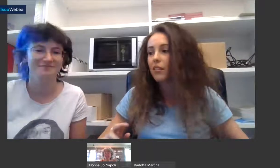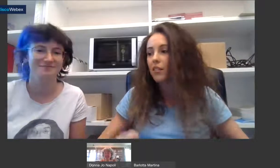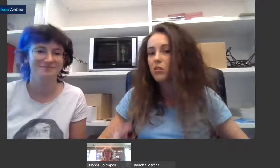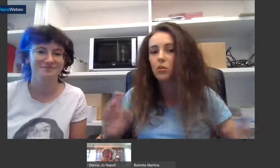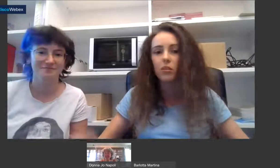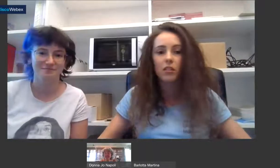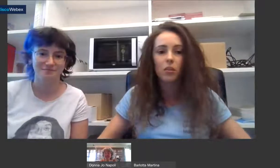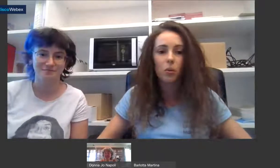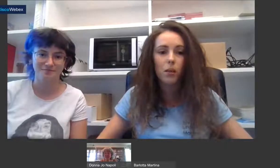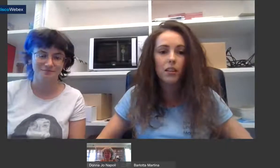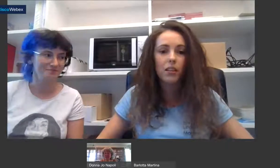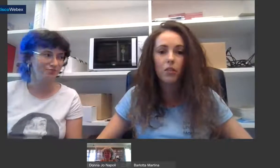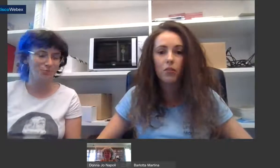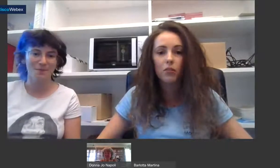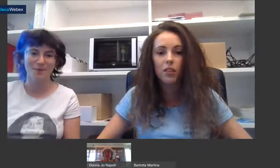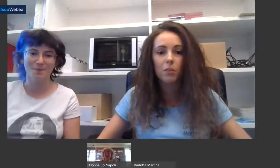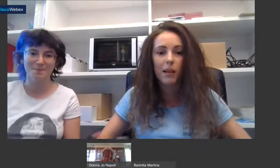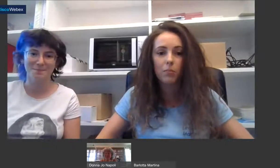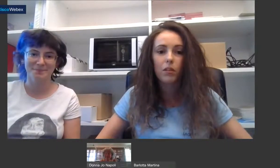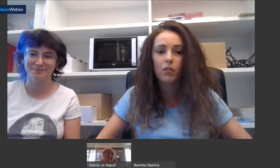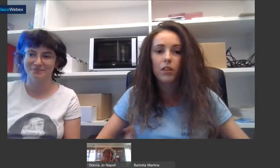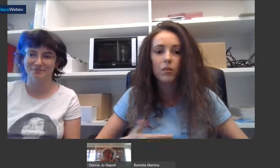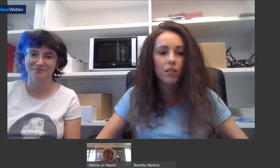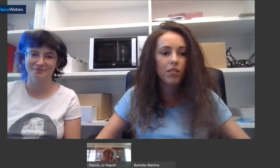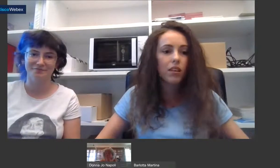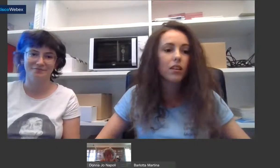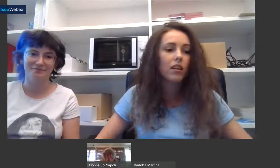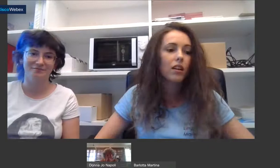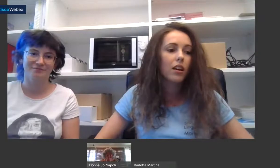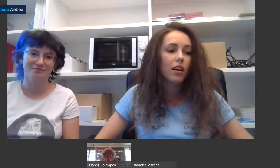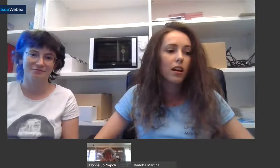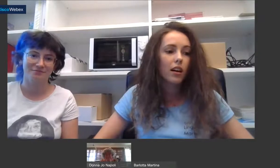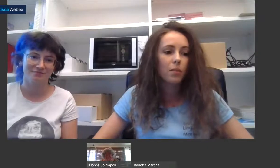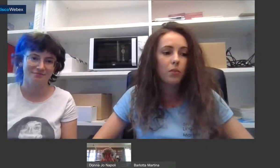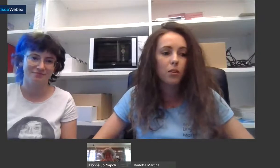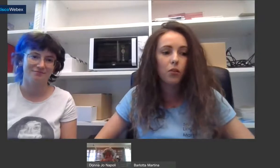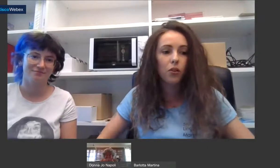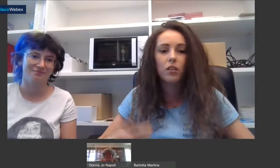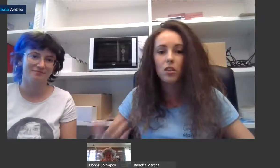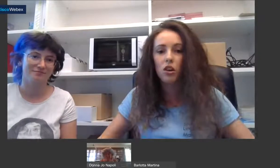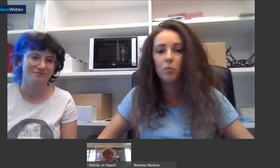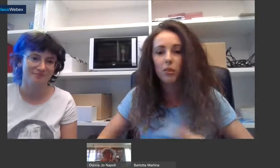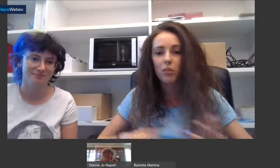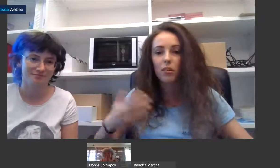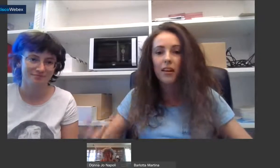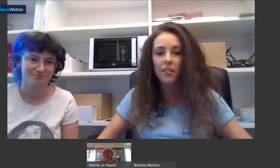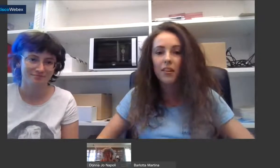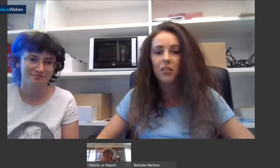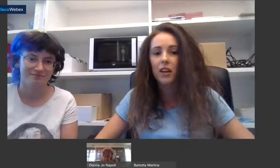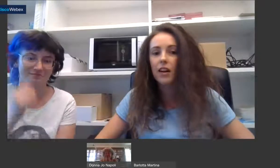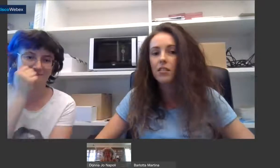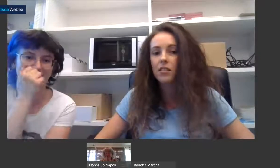the student committee of the Department of Linguistics for all the job we did together in organizing